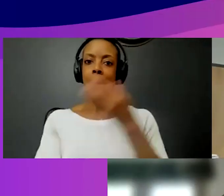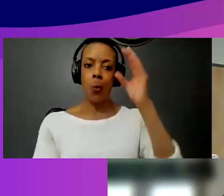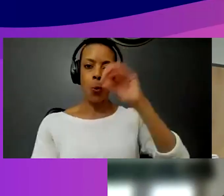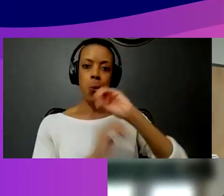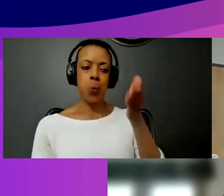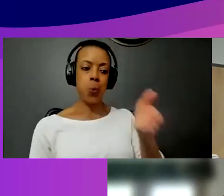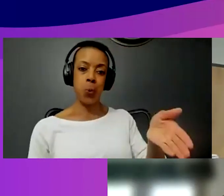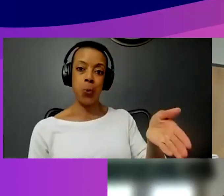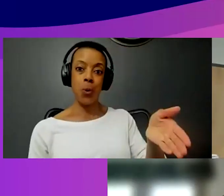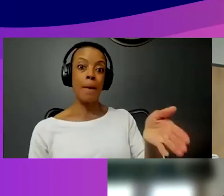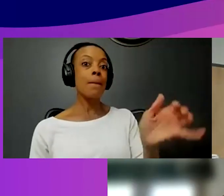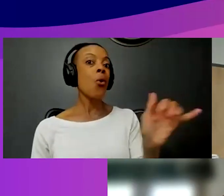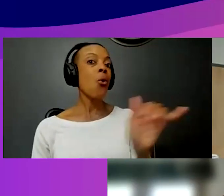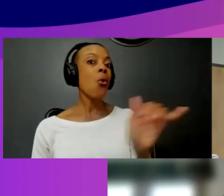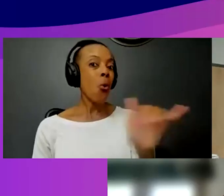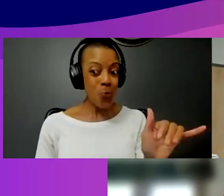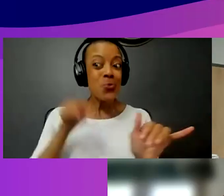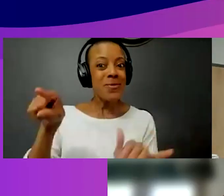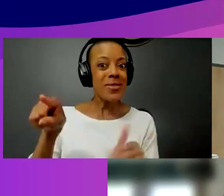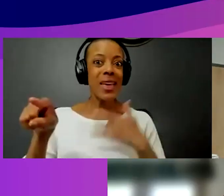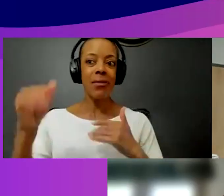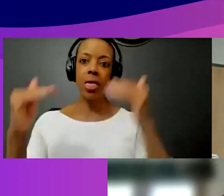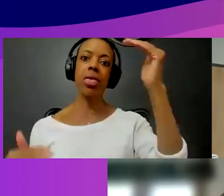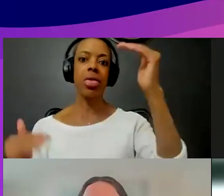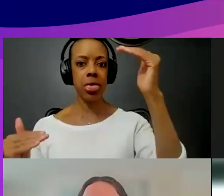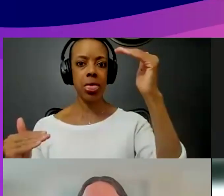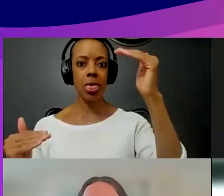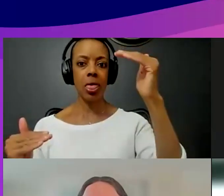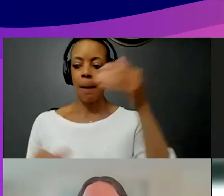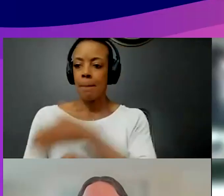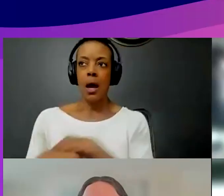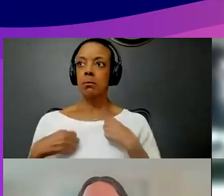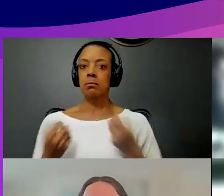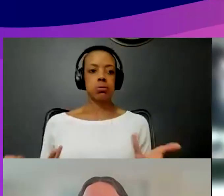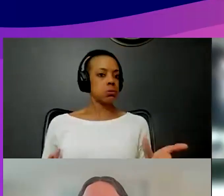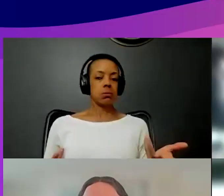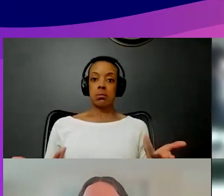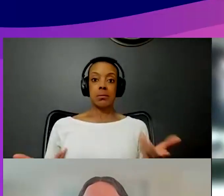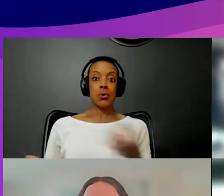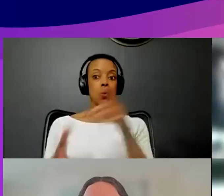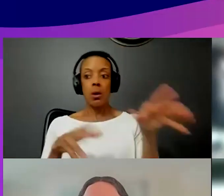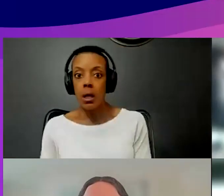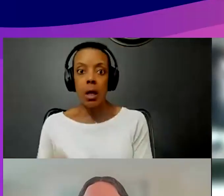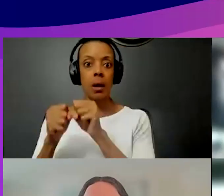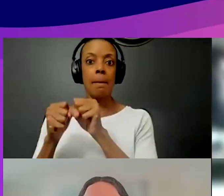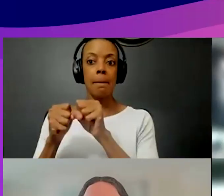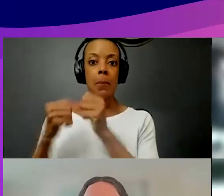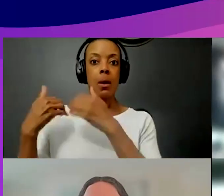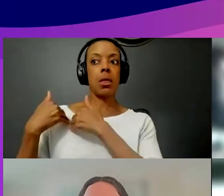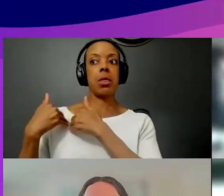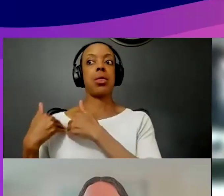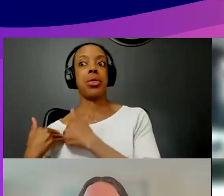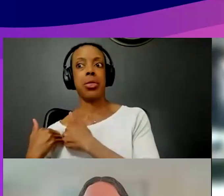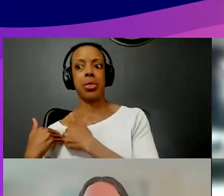the caregiver also feels powerless. You have to think about that when you take on the caregiver roles, you have to put aside some of your